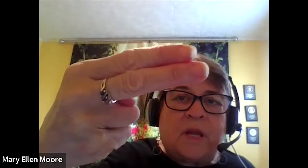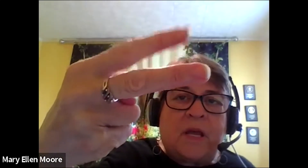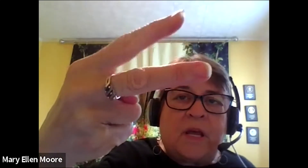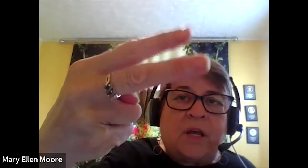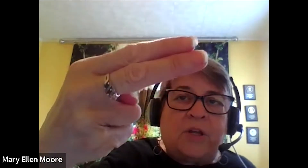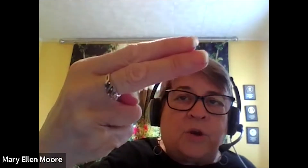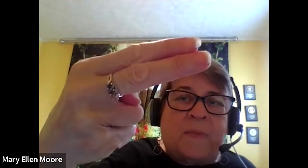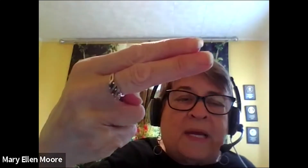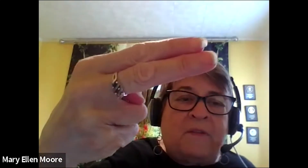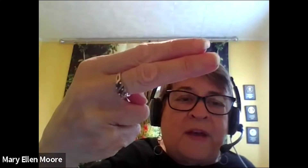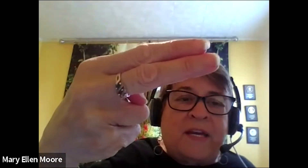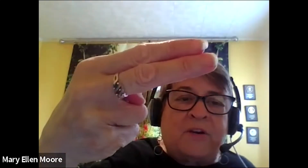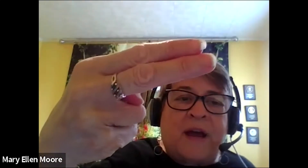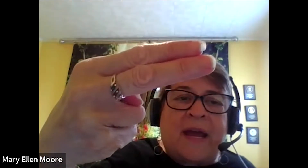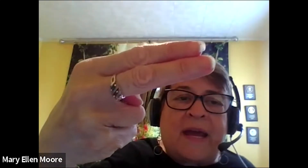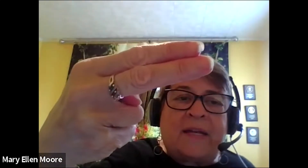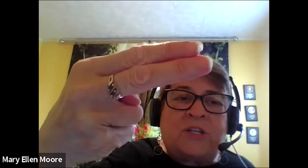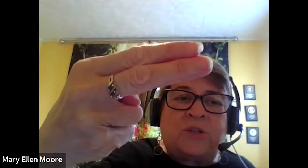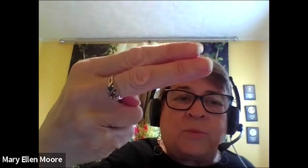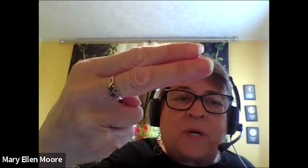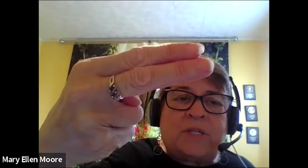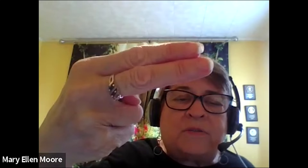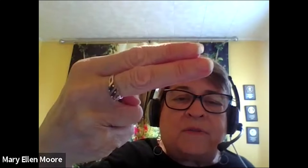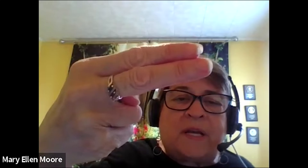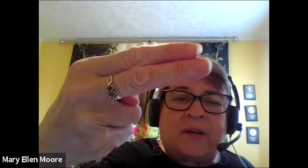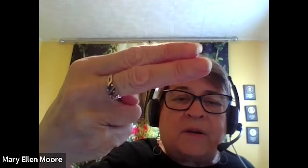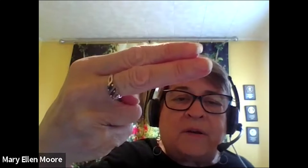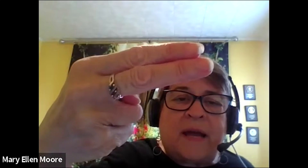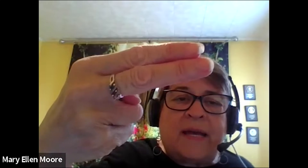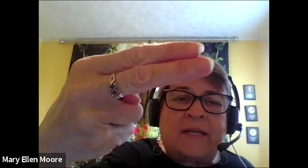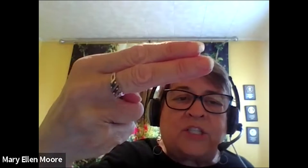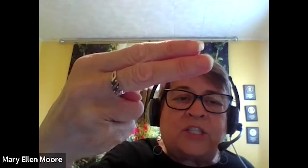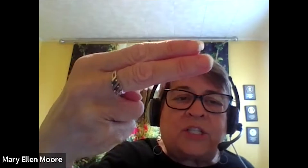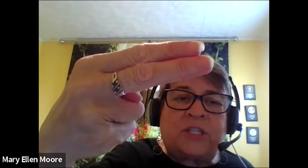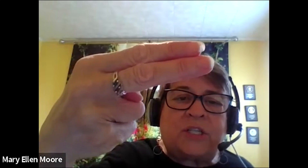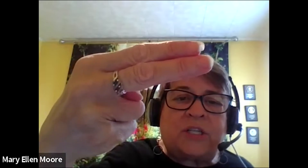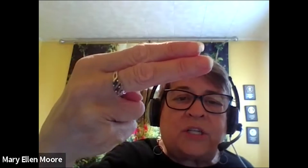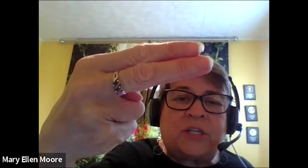your middle finger and your pointer finger. H.